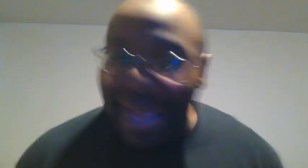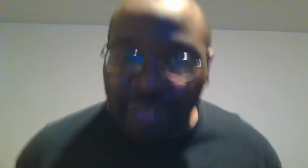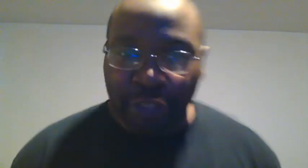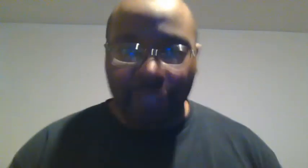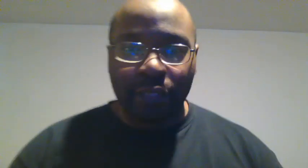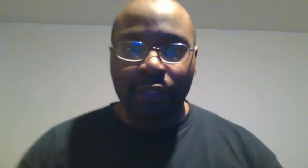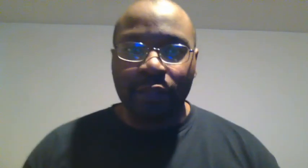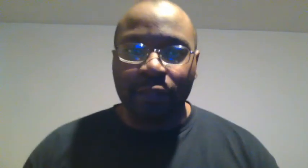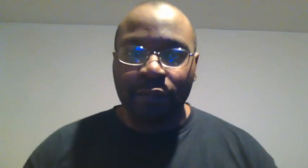action?